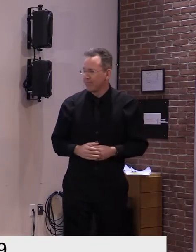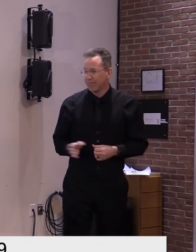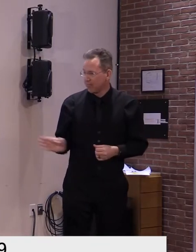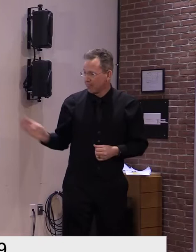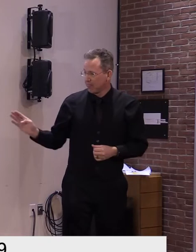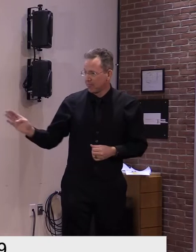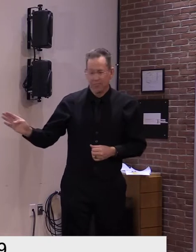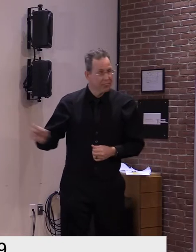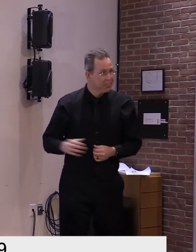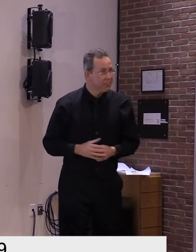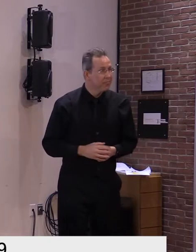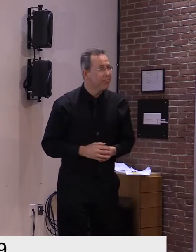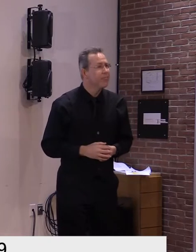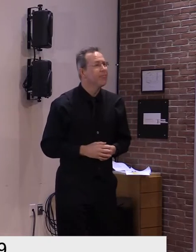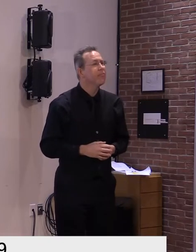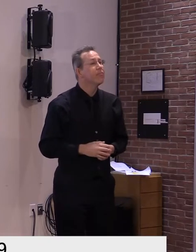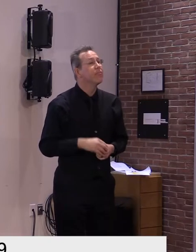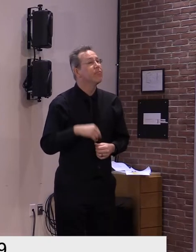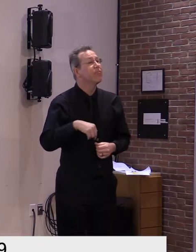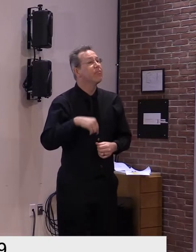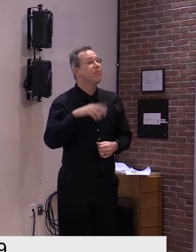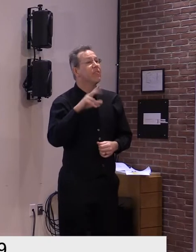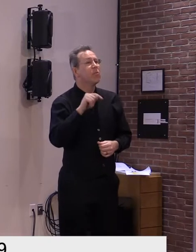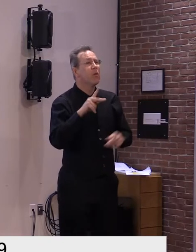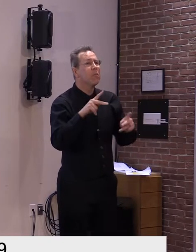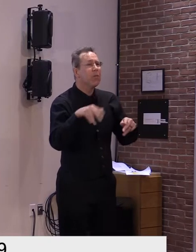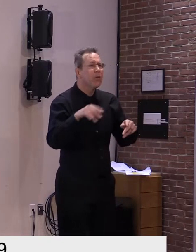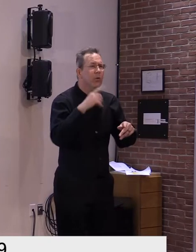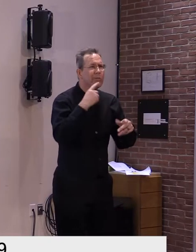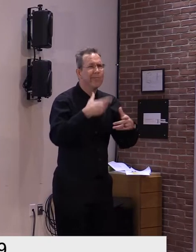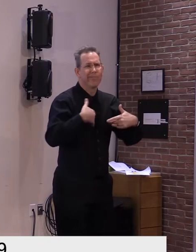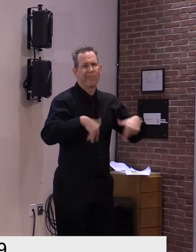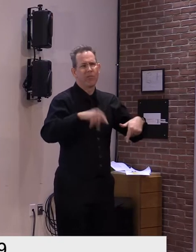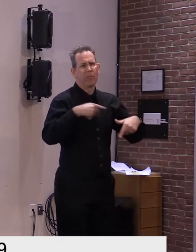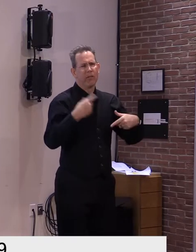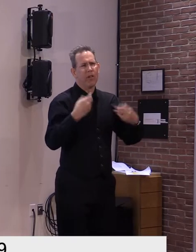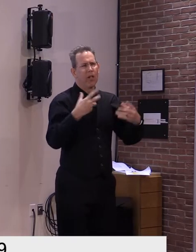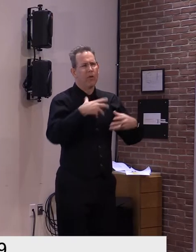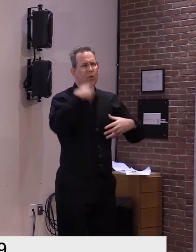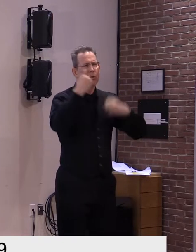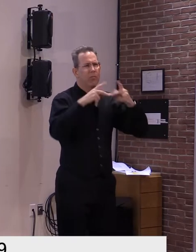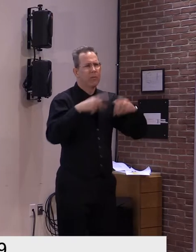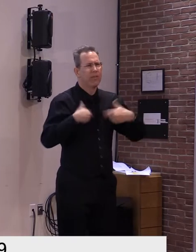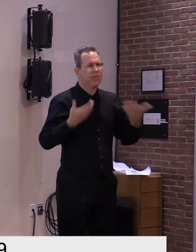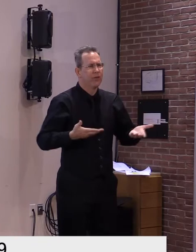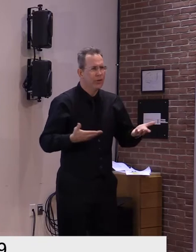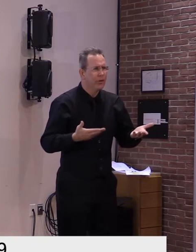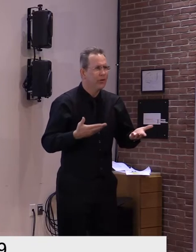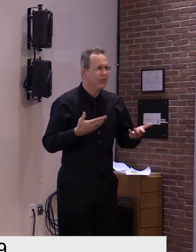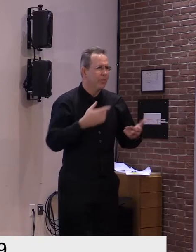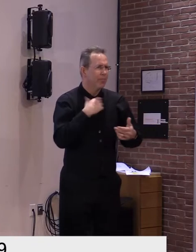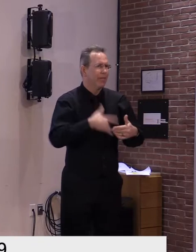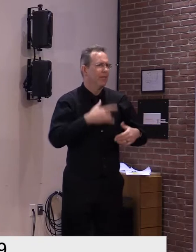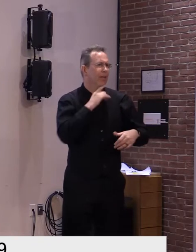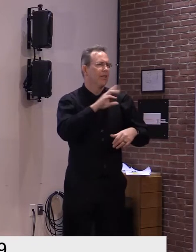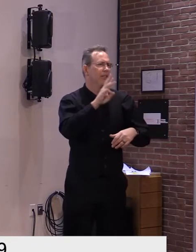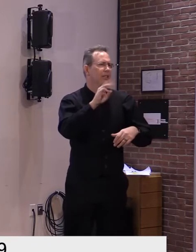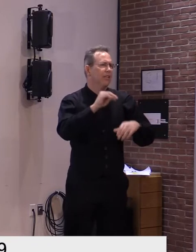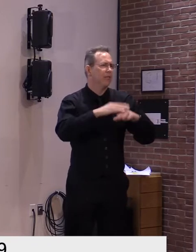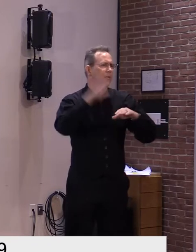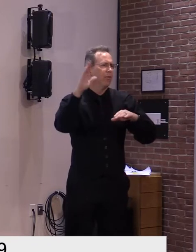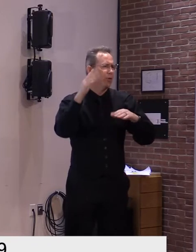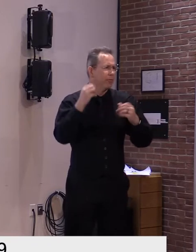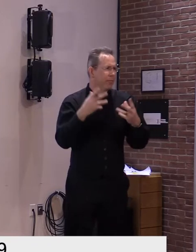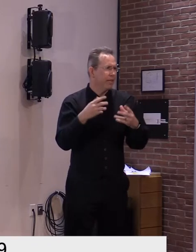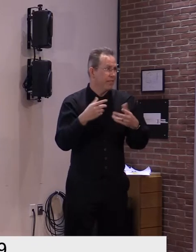one of the oldest states in terms of the percent of its population over 65, we are one of the leading states in terms